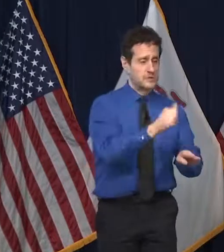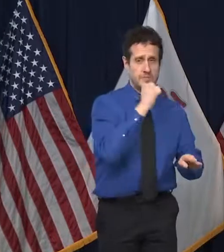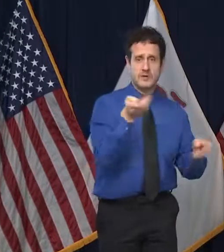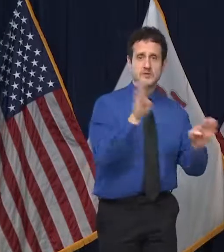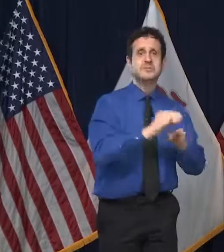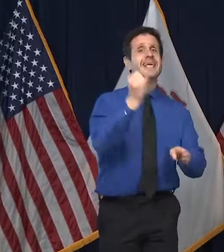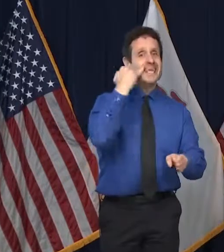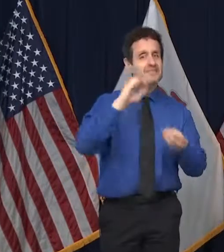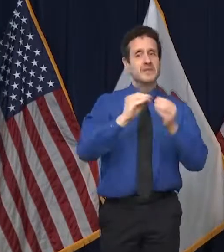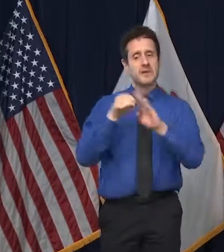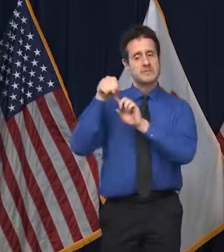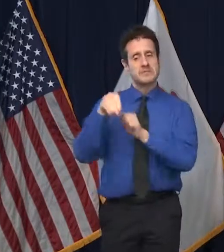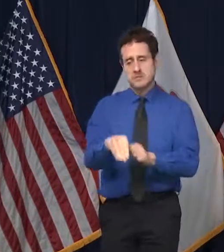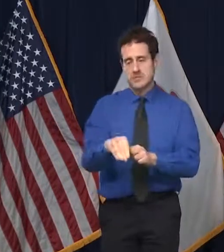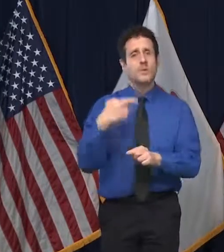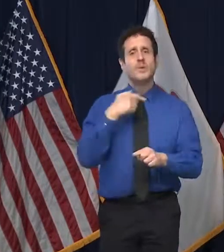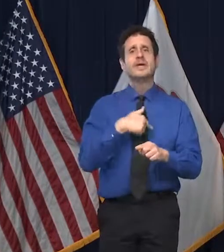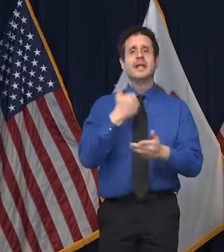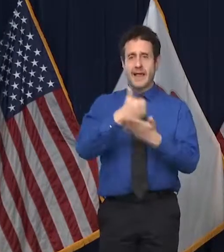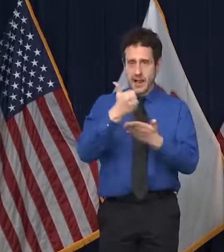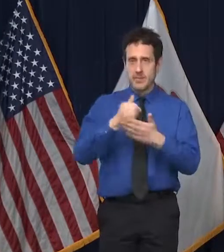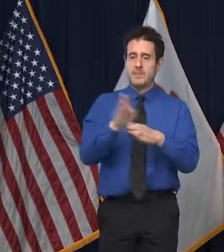numbers are